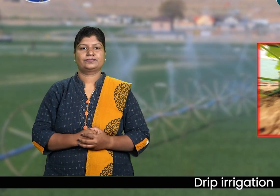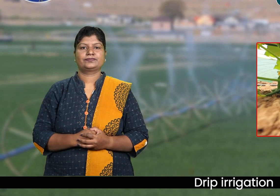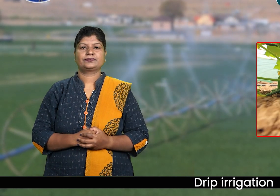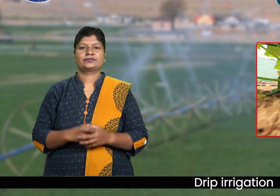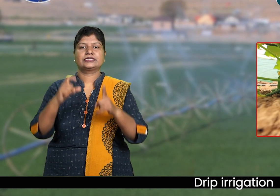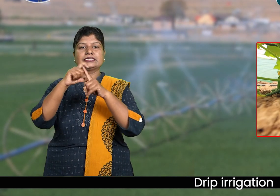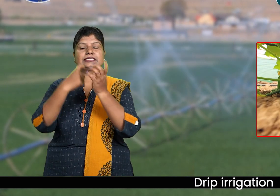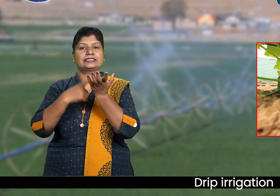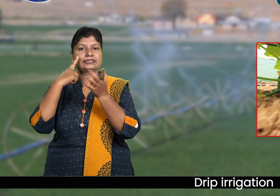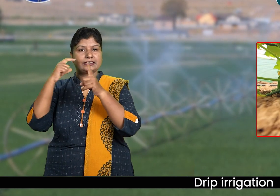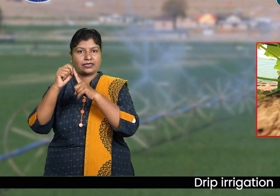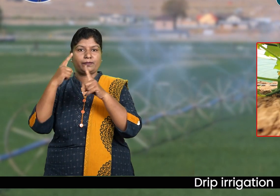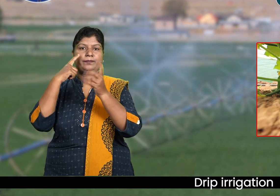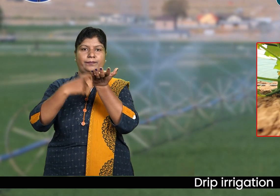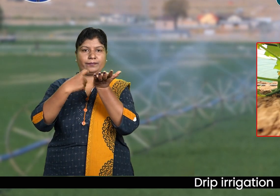drip irrigation,